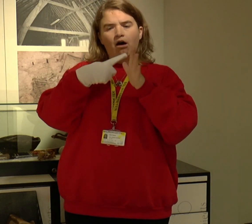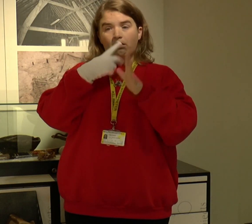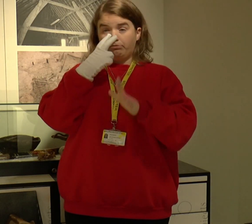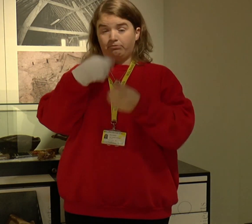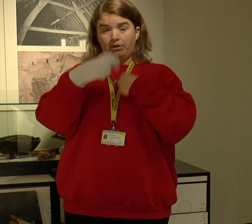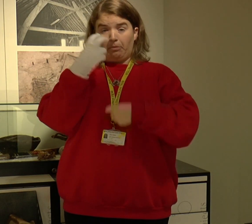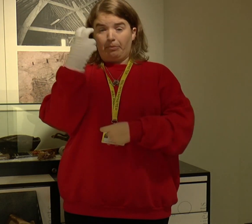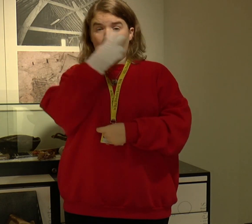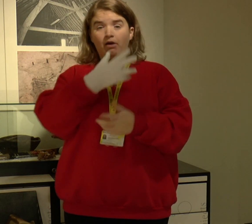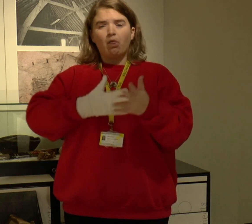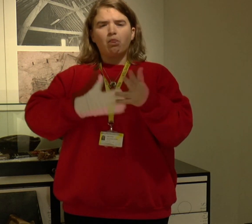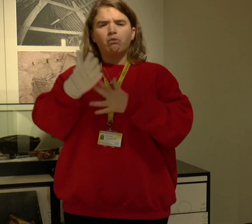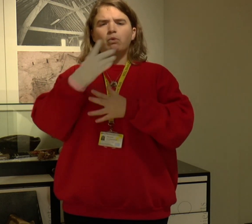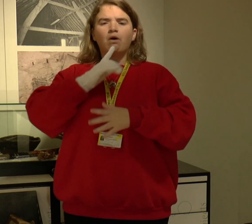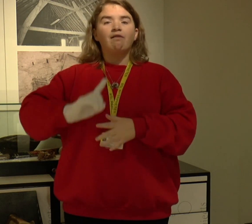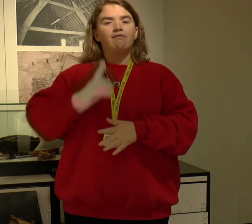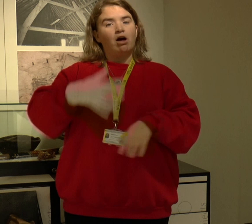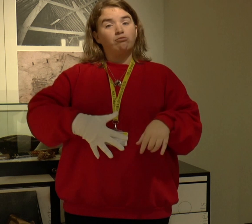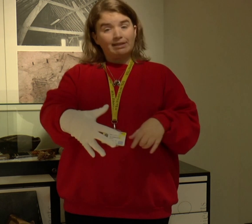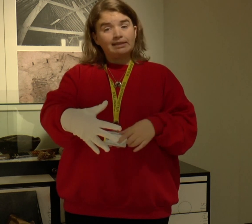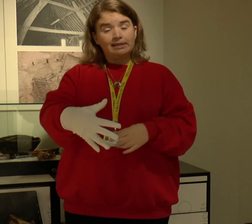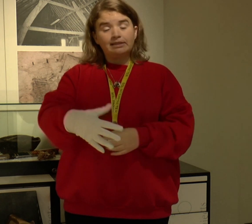Nadia herself became blind through her first pregnancy.